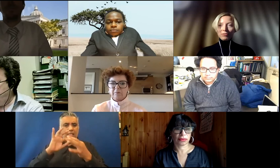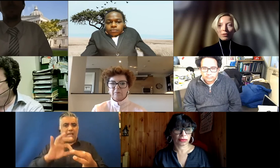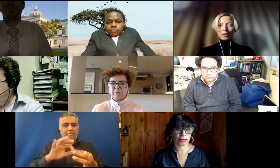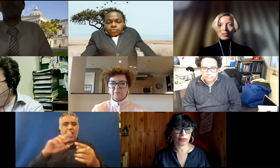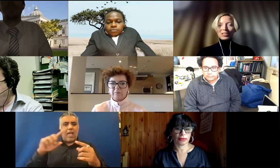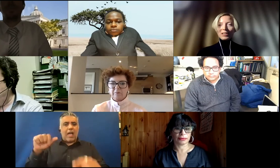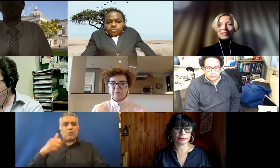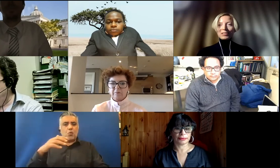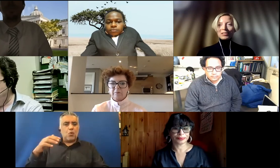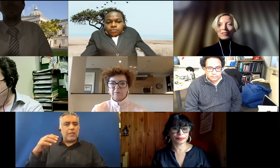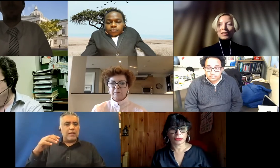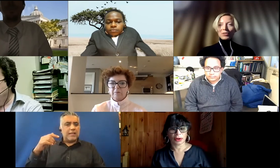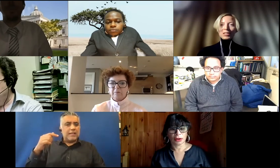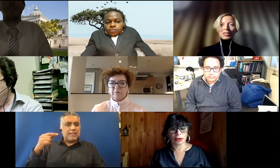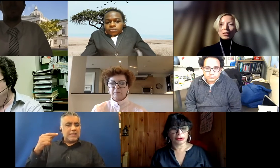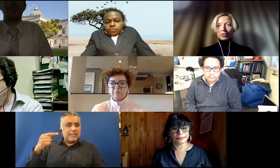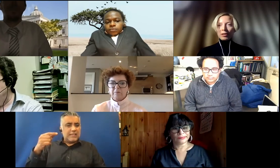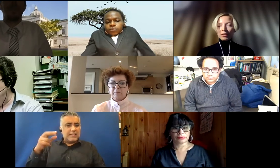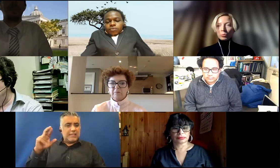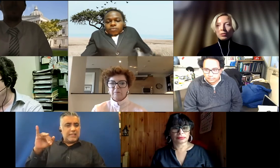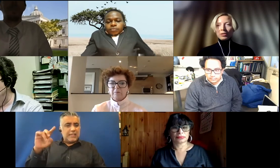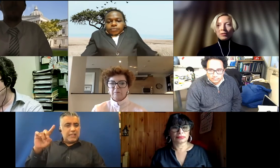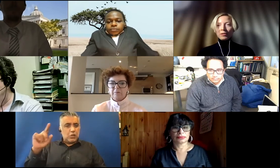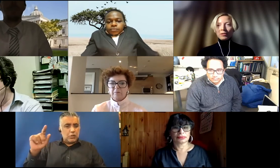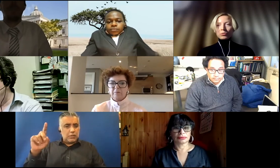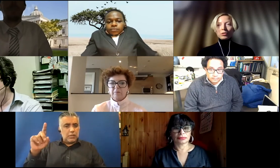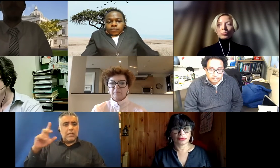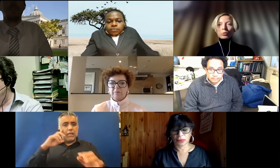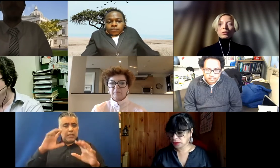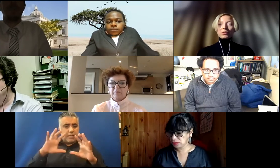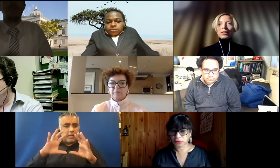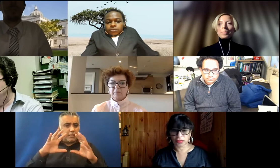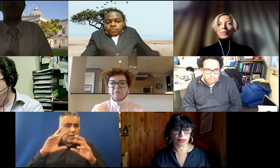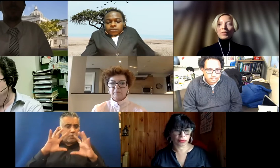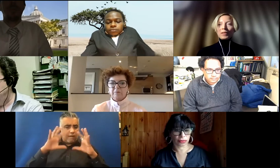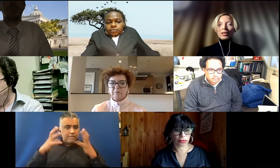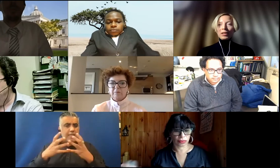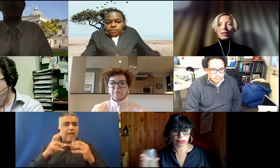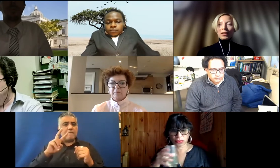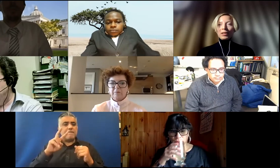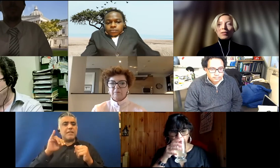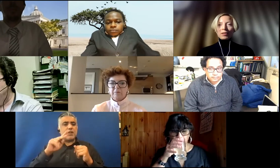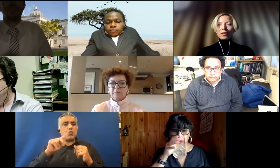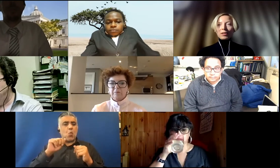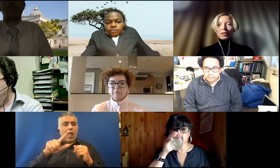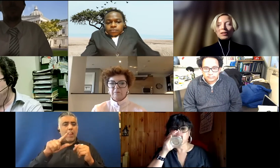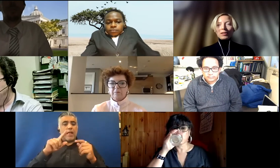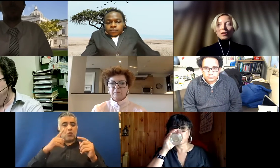built environment, and this physical world and virtual world, they get